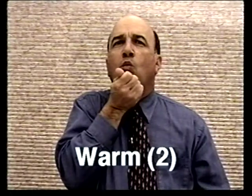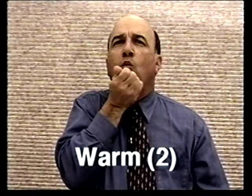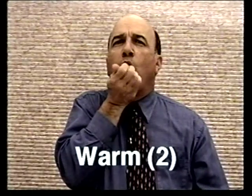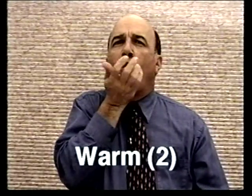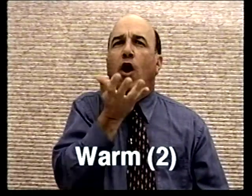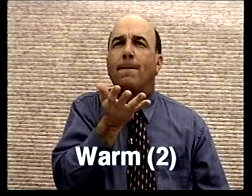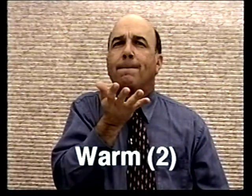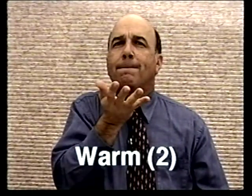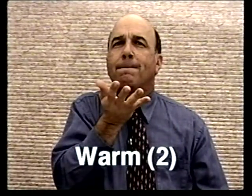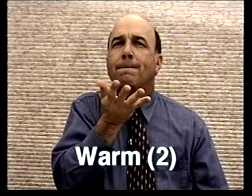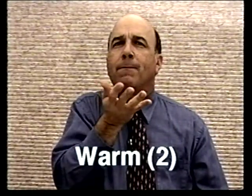Warm.